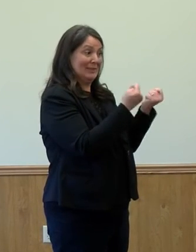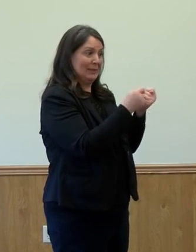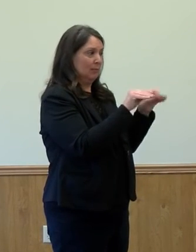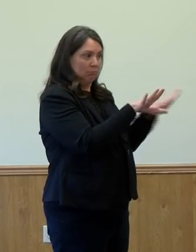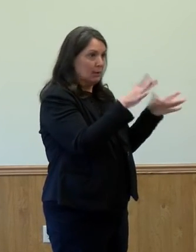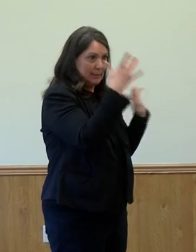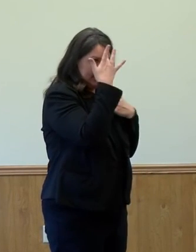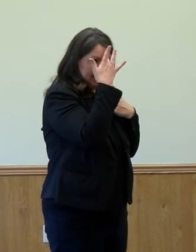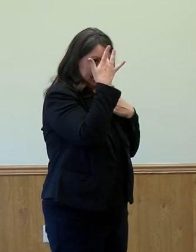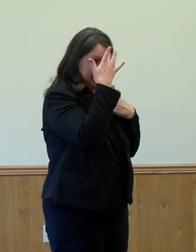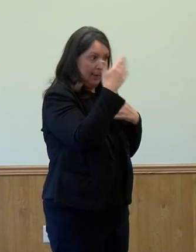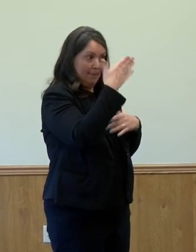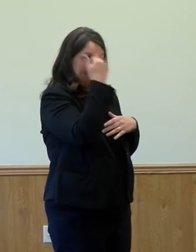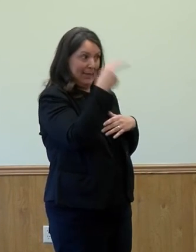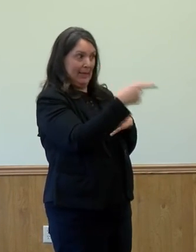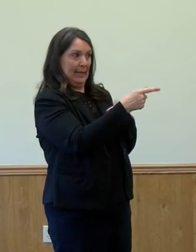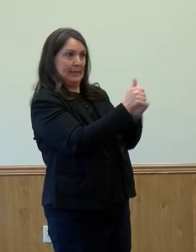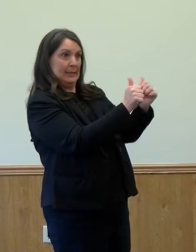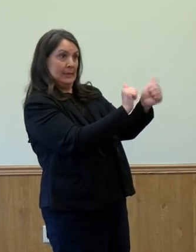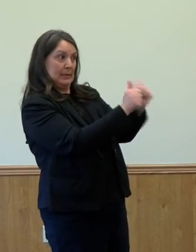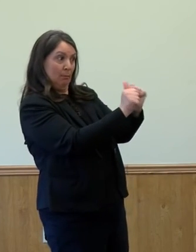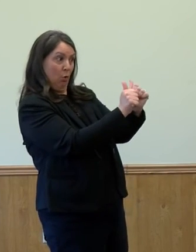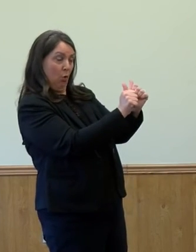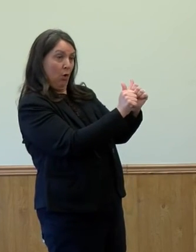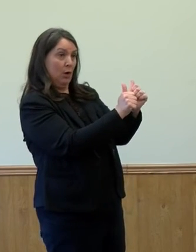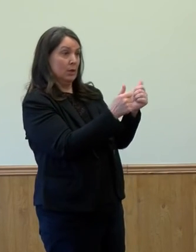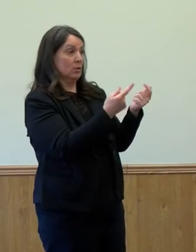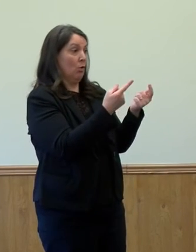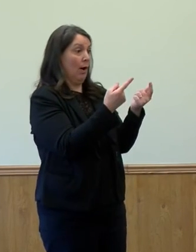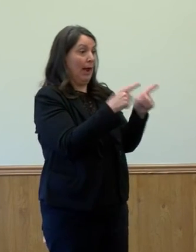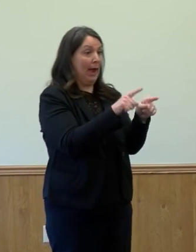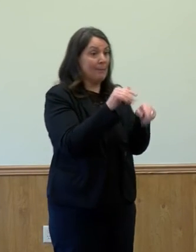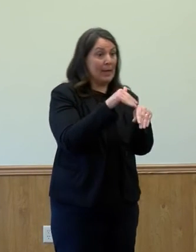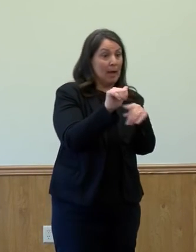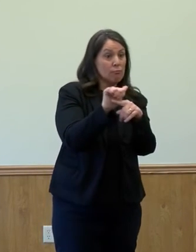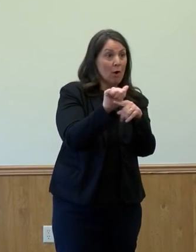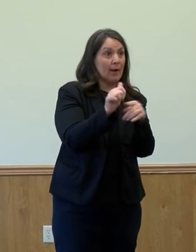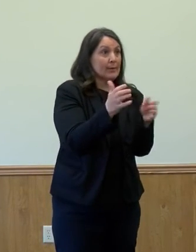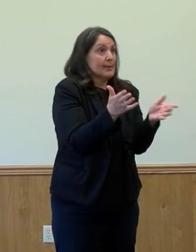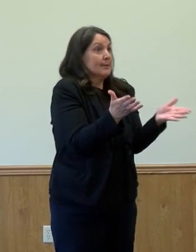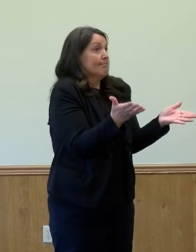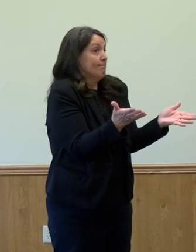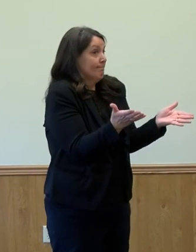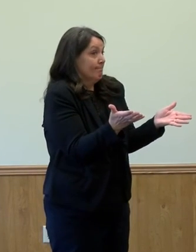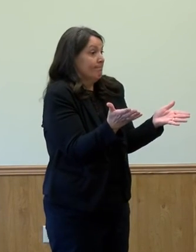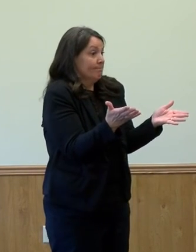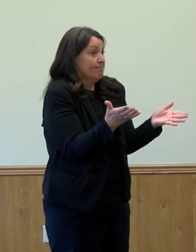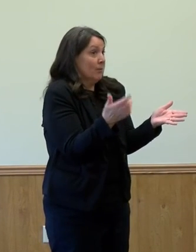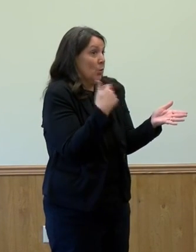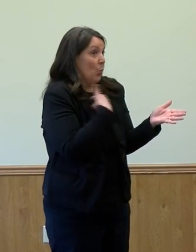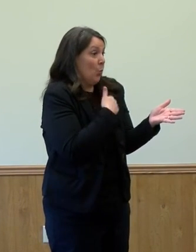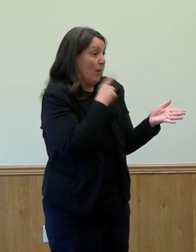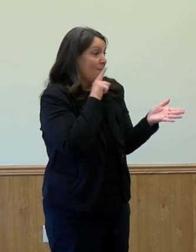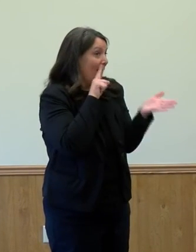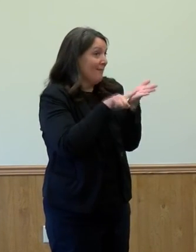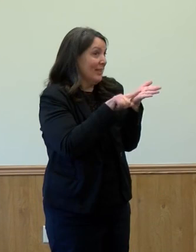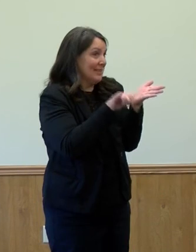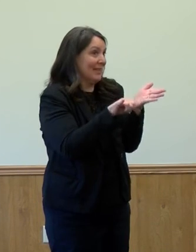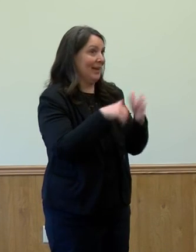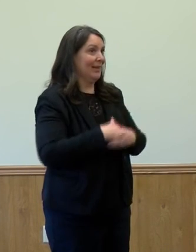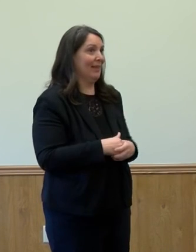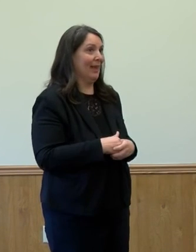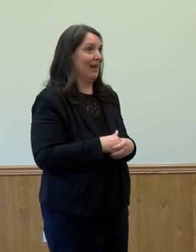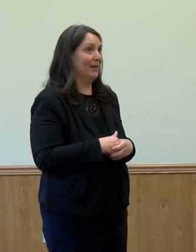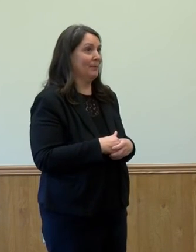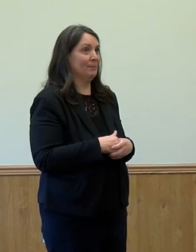it's related to the actual event itself or other activities surrounding that team, is part of that investigation work that we do. So